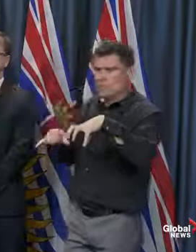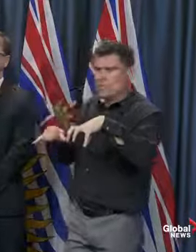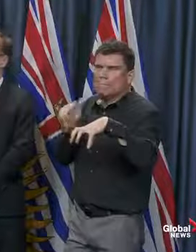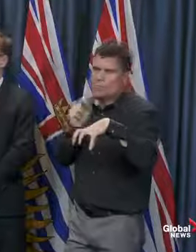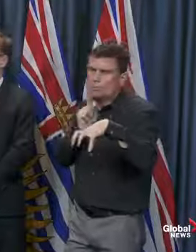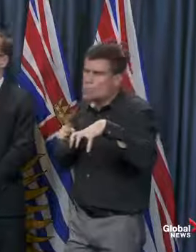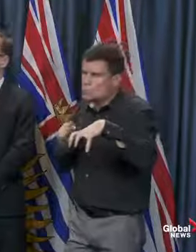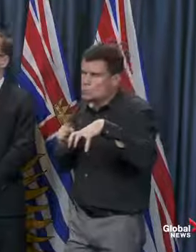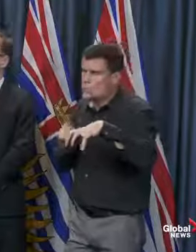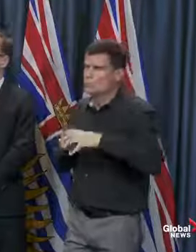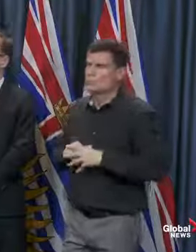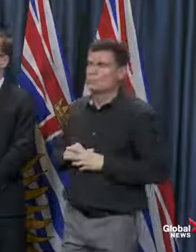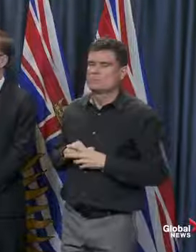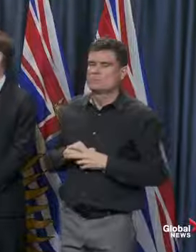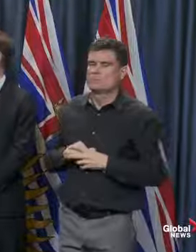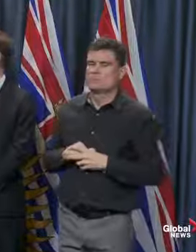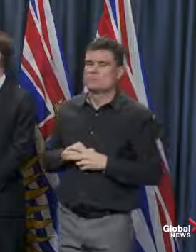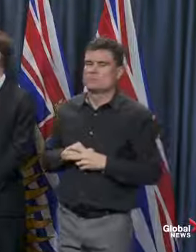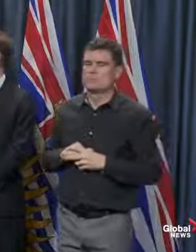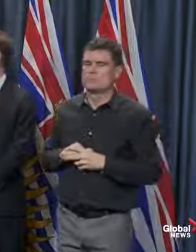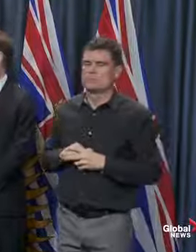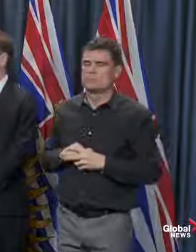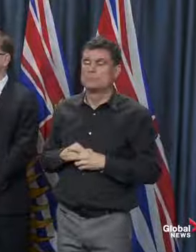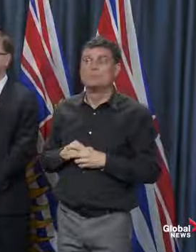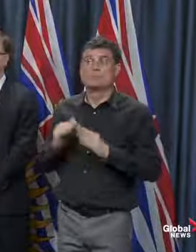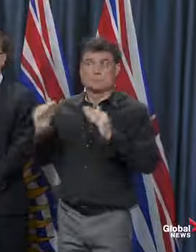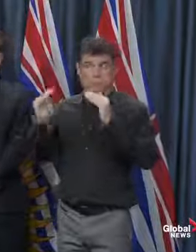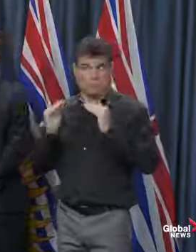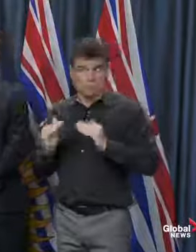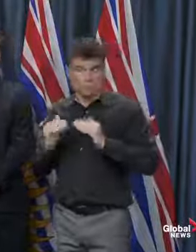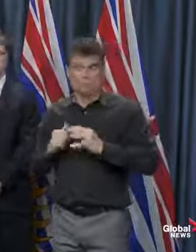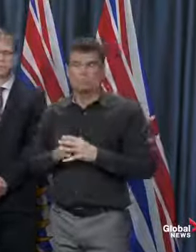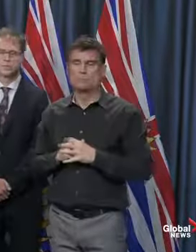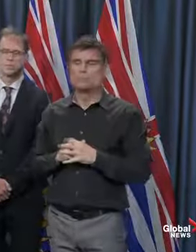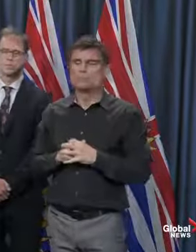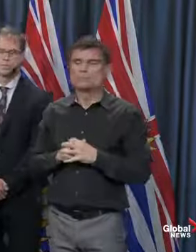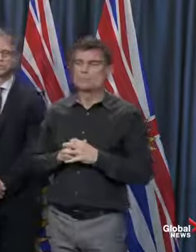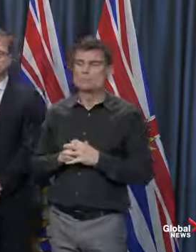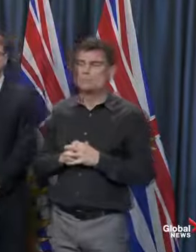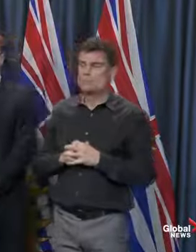Okay. We have Megan Turcotto from Global Okanagan. Go ahead.